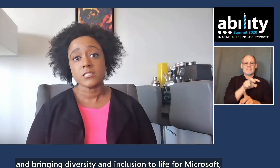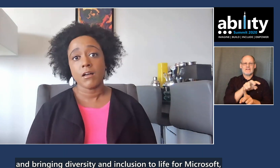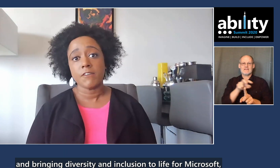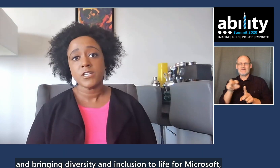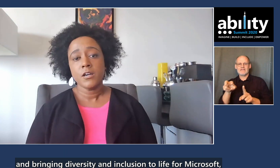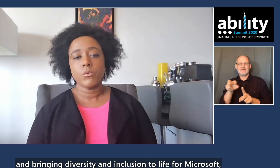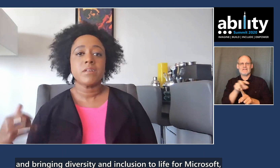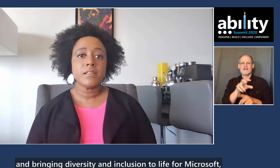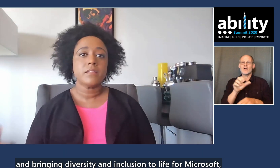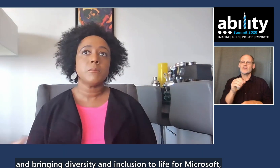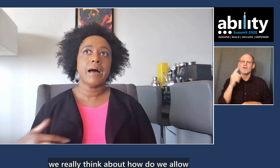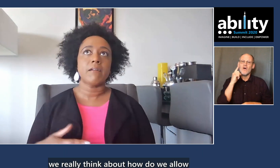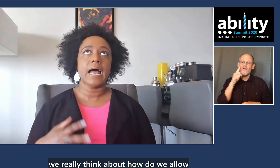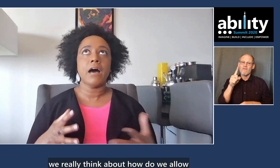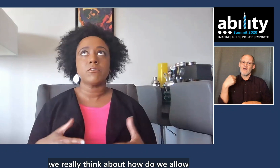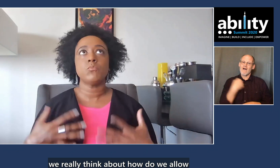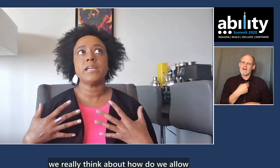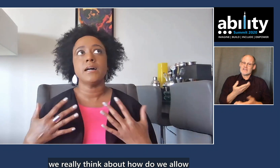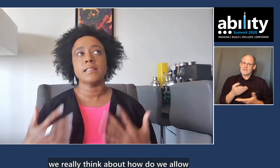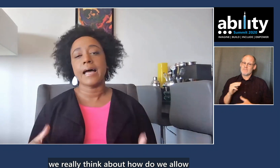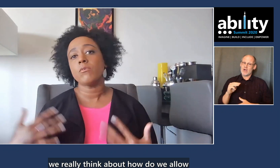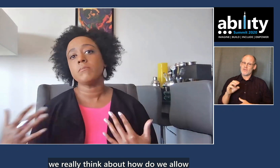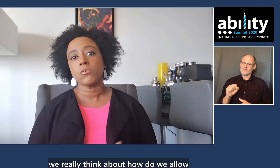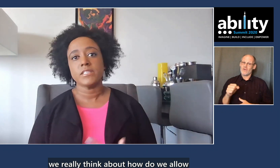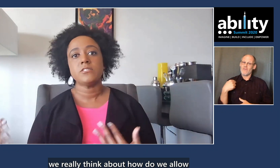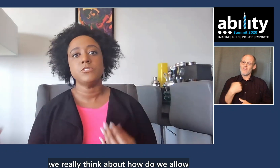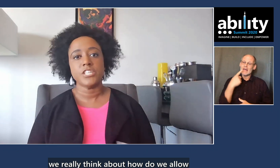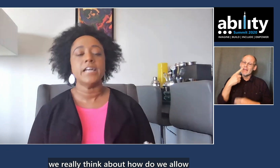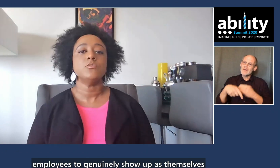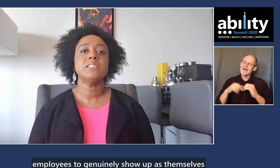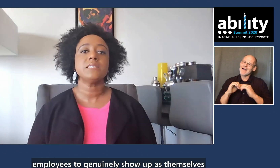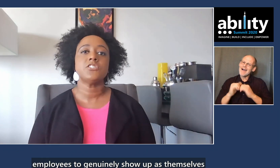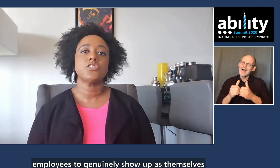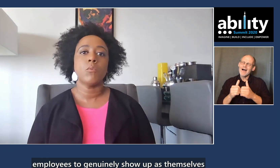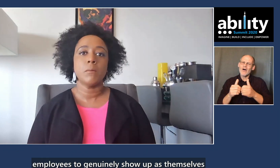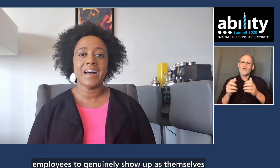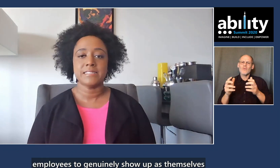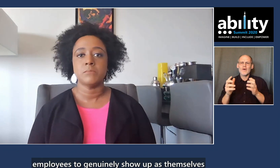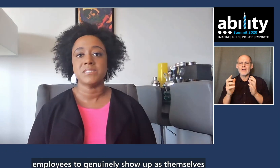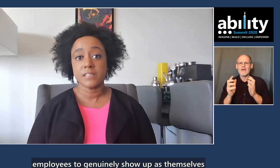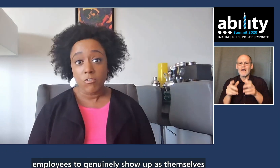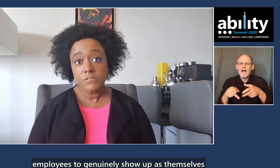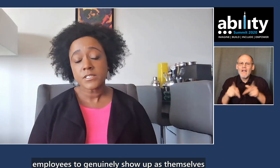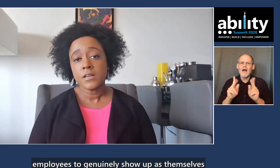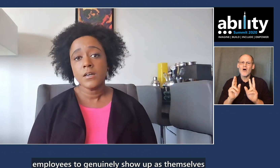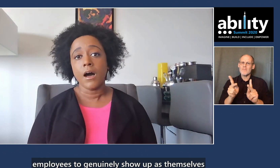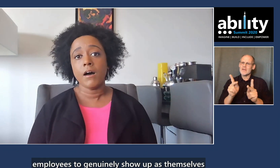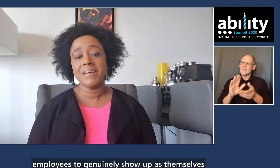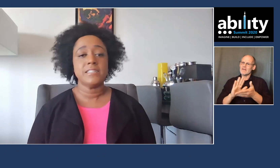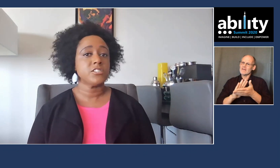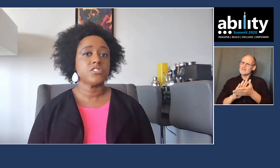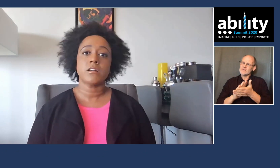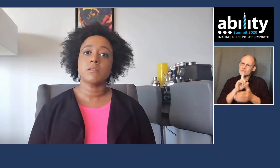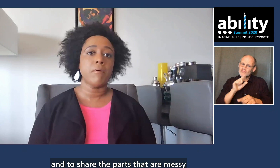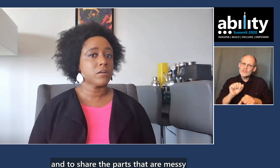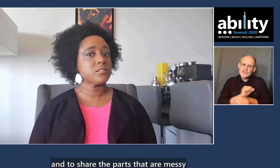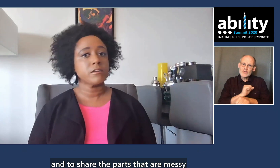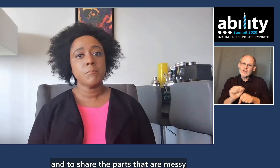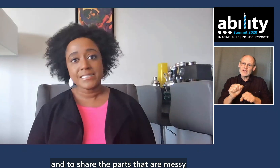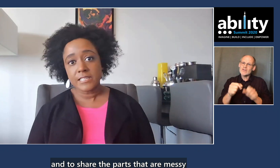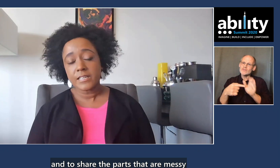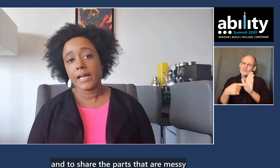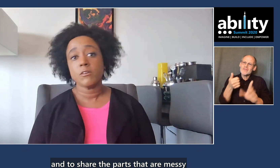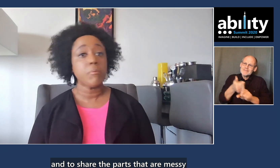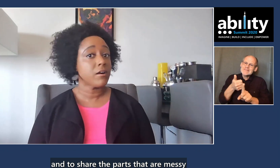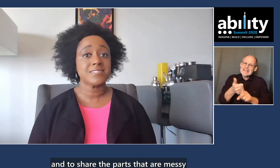for Microsoft, we really think about how do we allow employees to genuinely show up as themselves and to share the parts